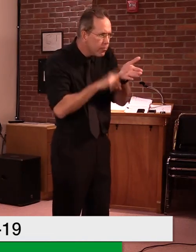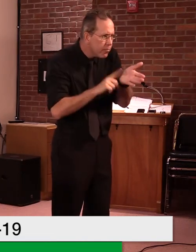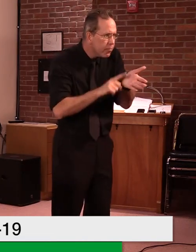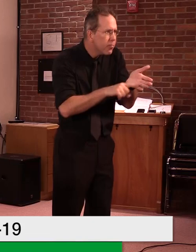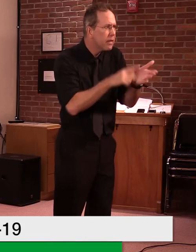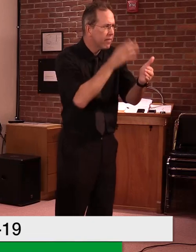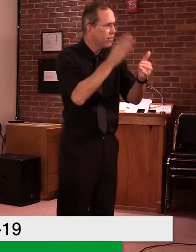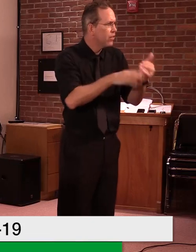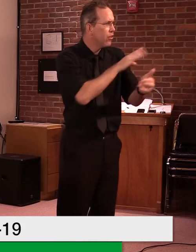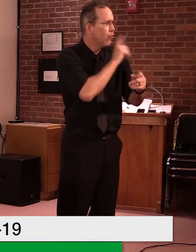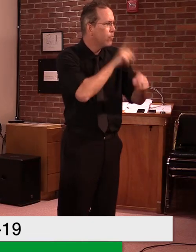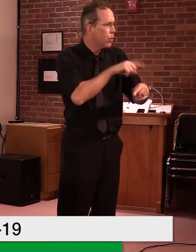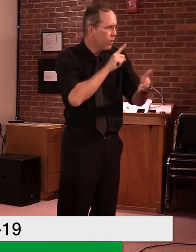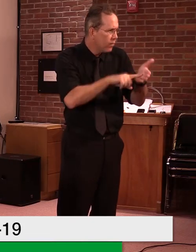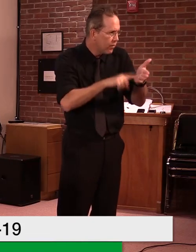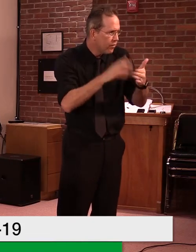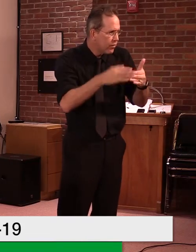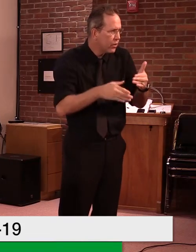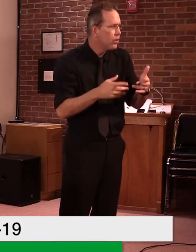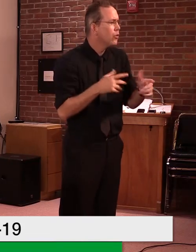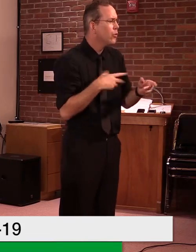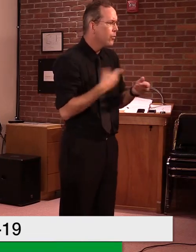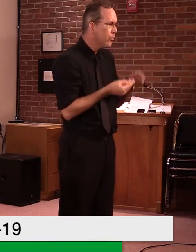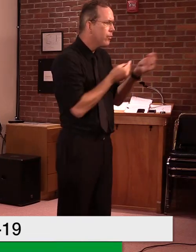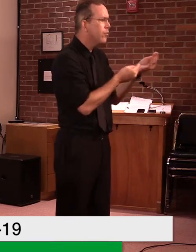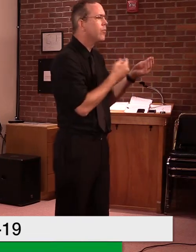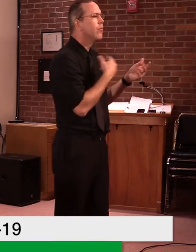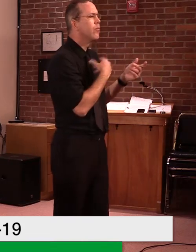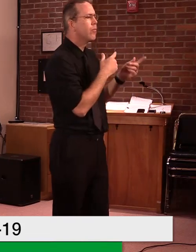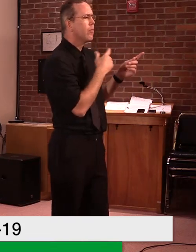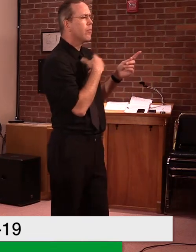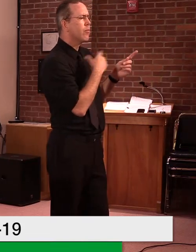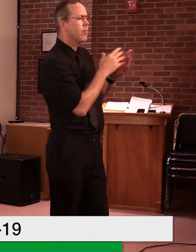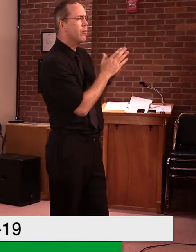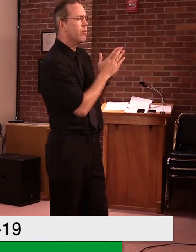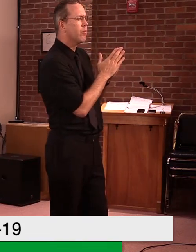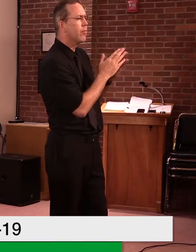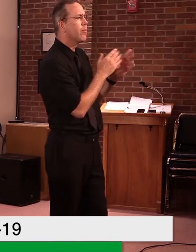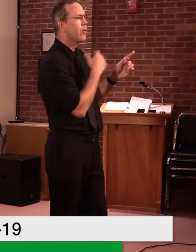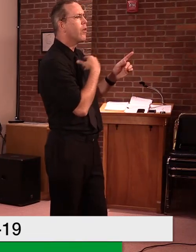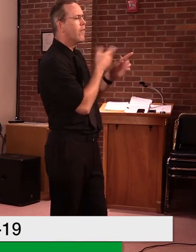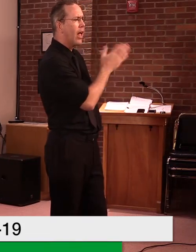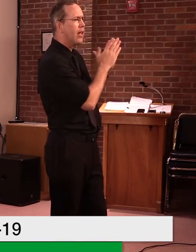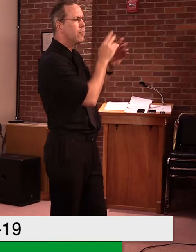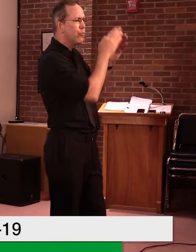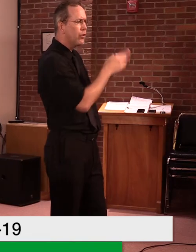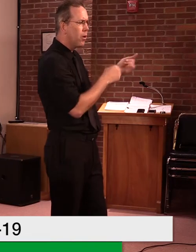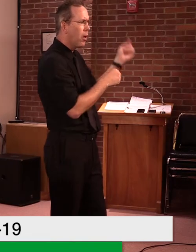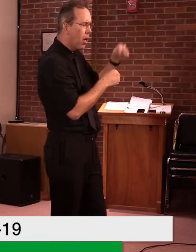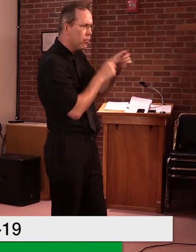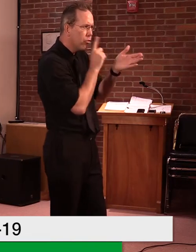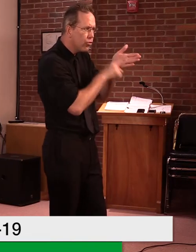Tris Coffin and his team to take a look at this incident up